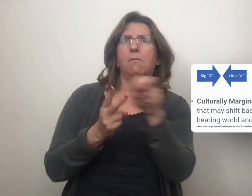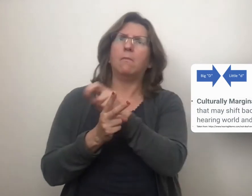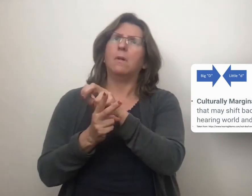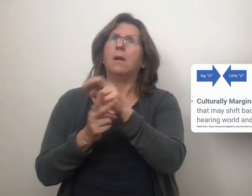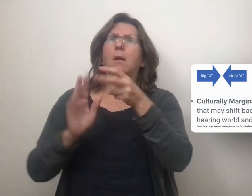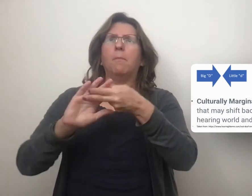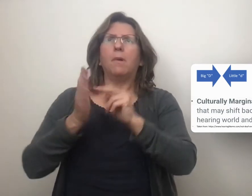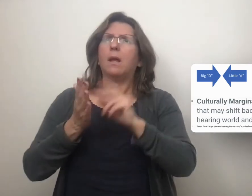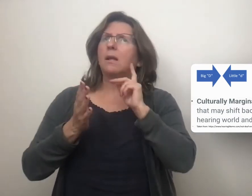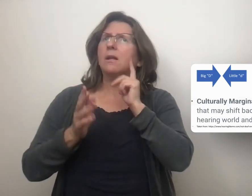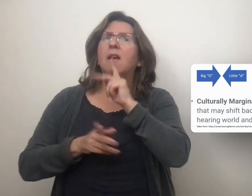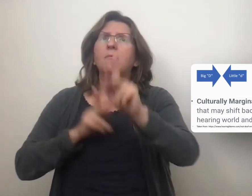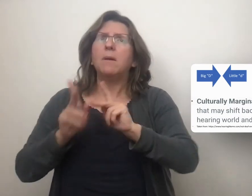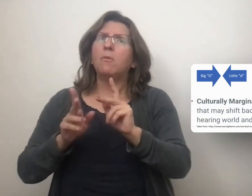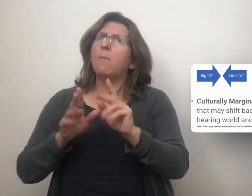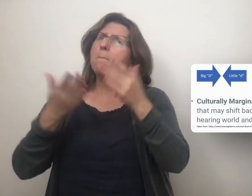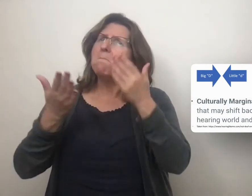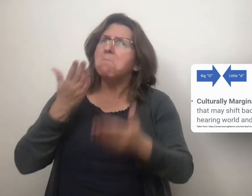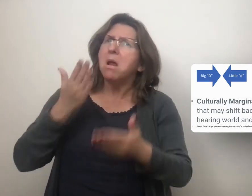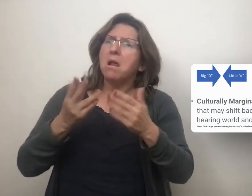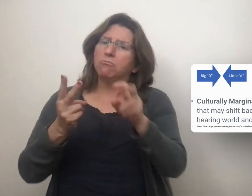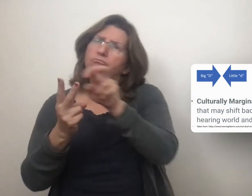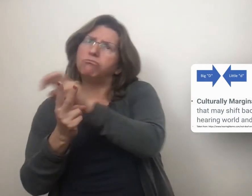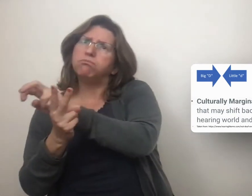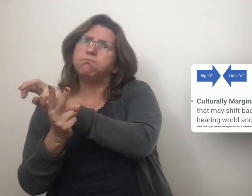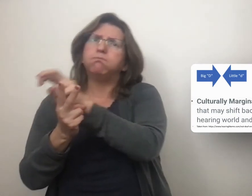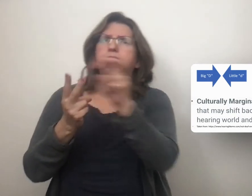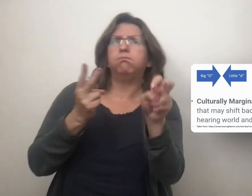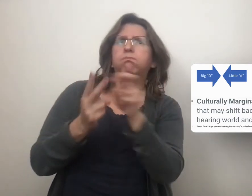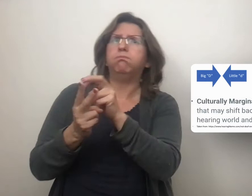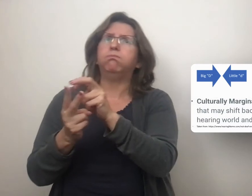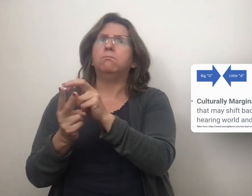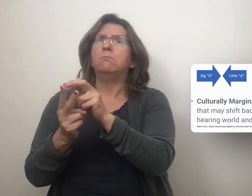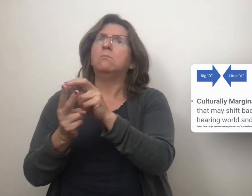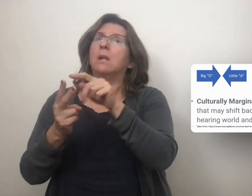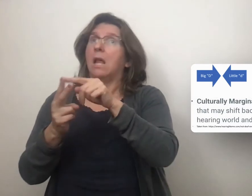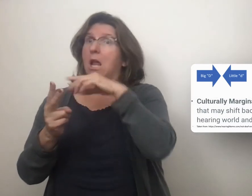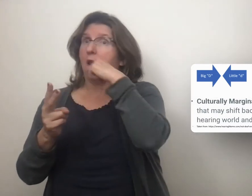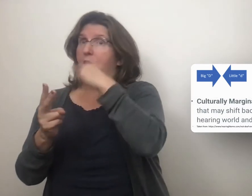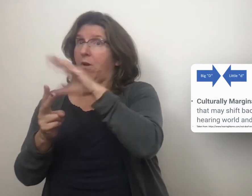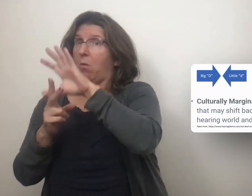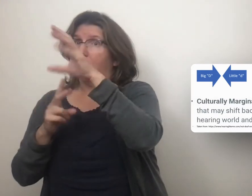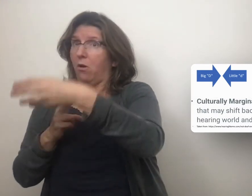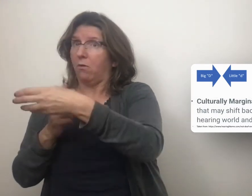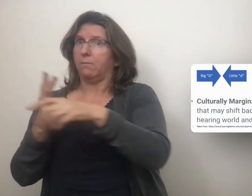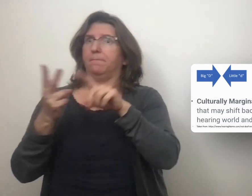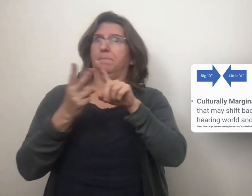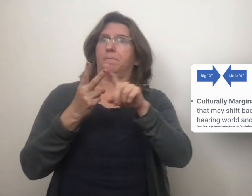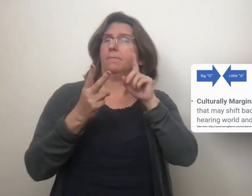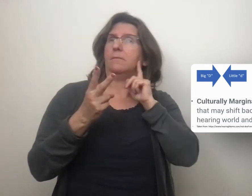Culturally marginal individuals hold beliefs that may shift back and forth between the hearing worldview